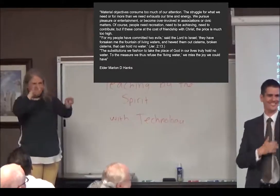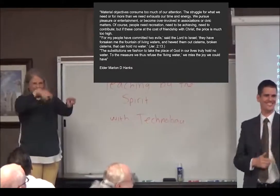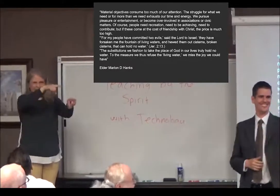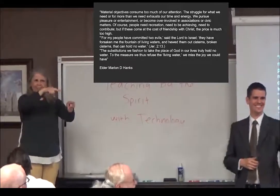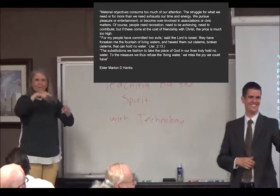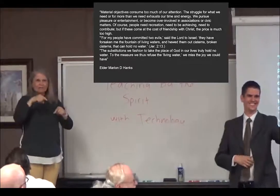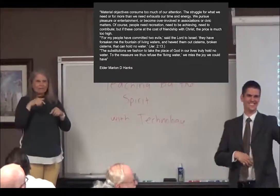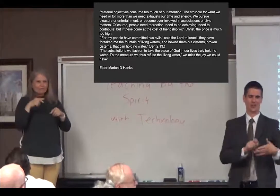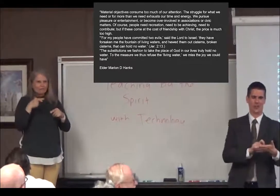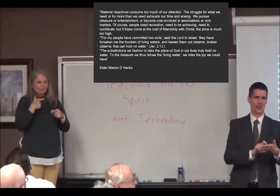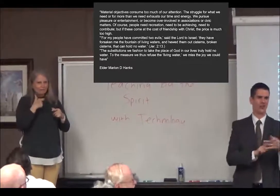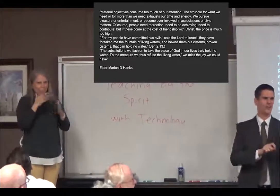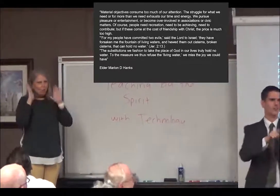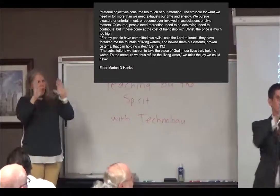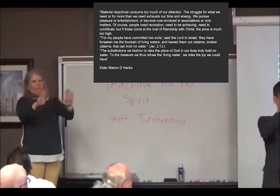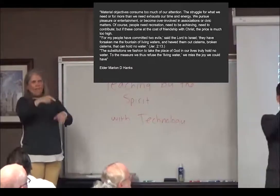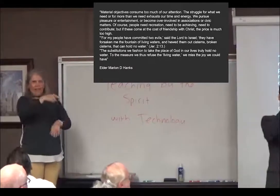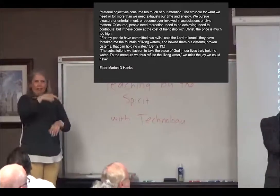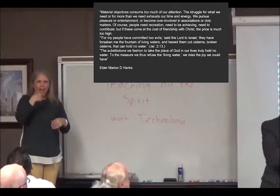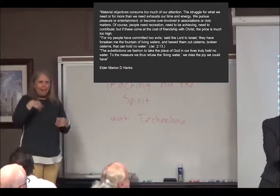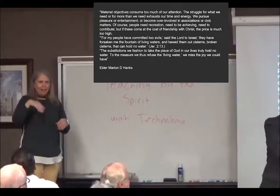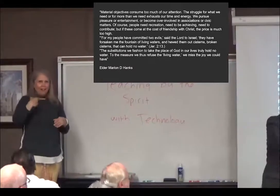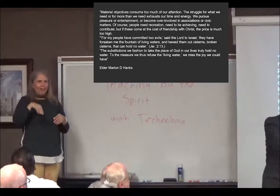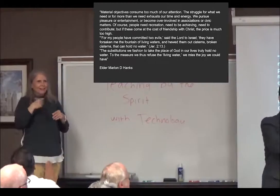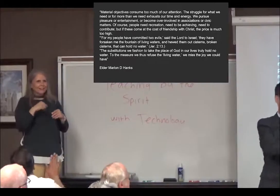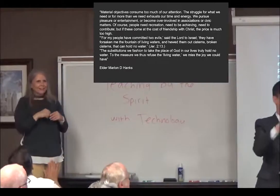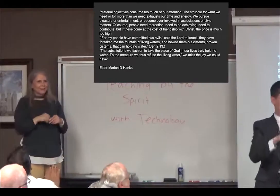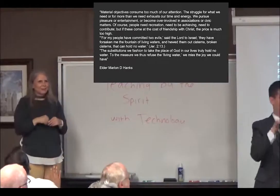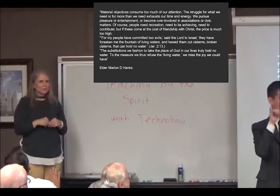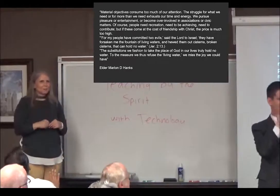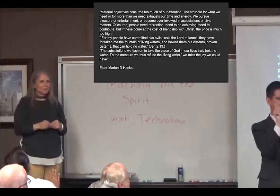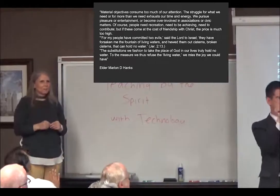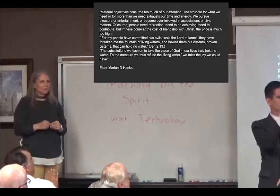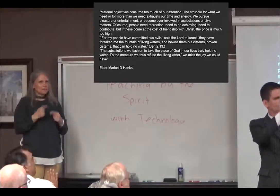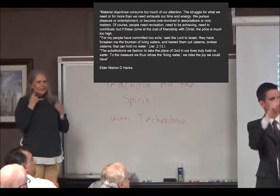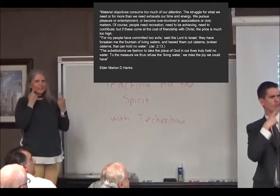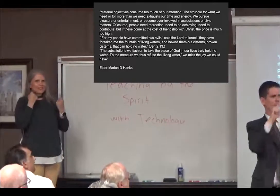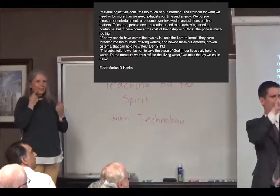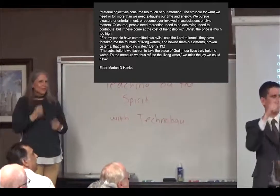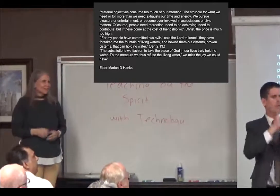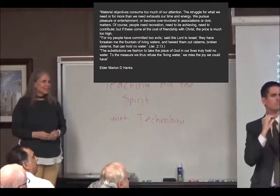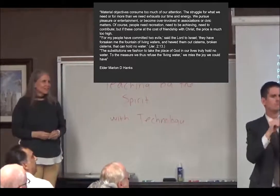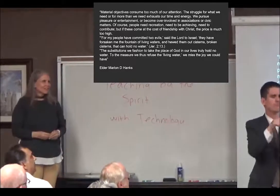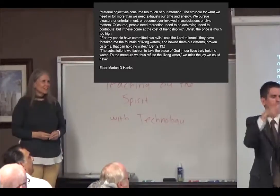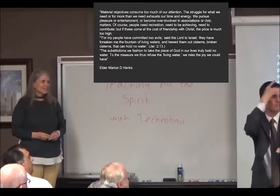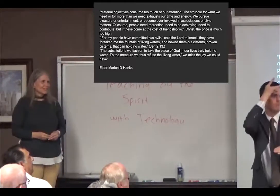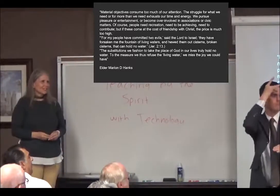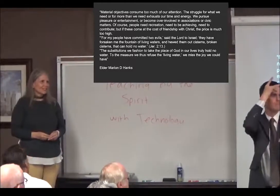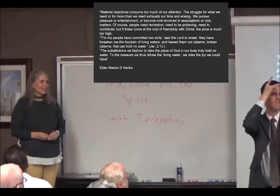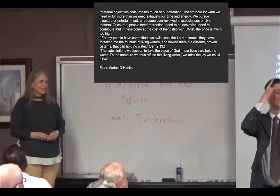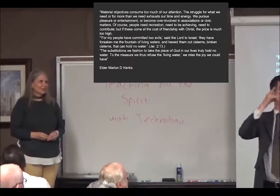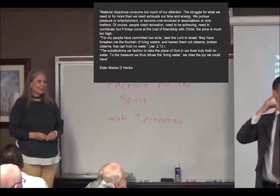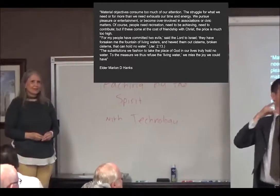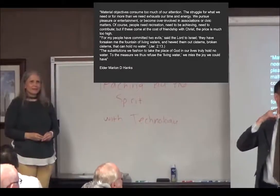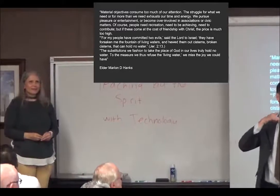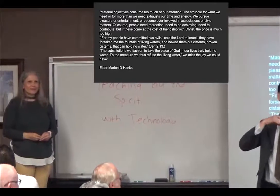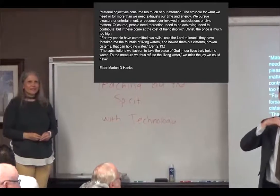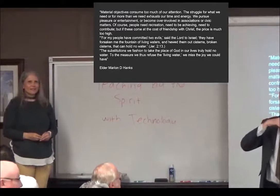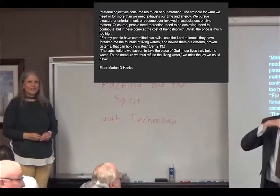Beverly, she's writing, she's not listening to you. She said, thank you for your PowerPoint, because you helped her to learn.